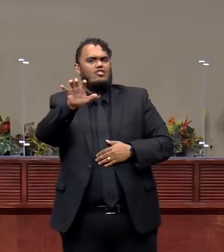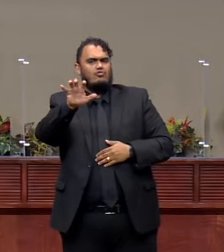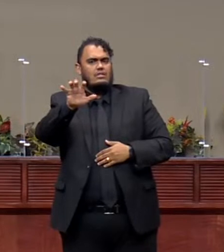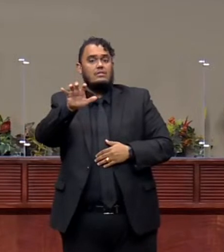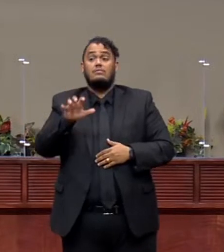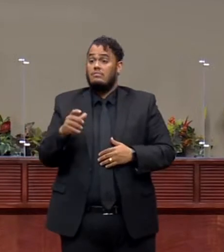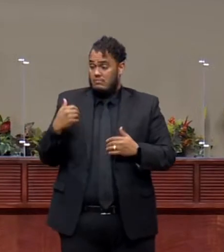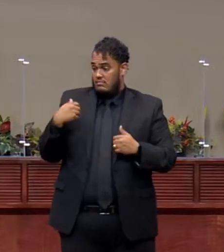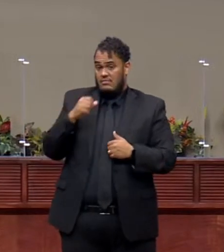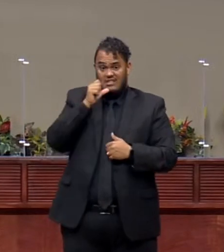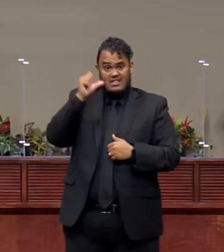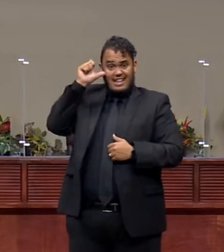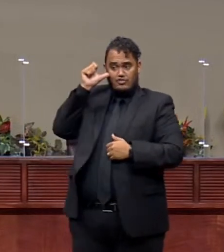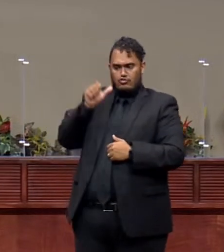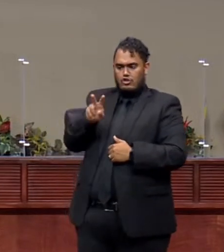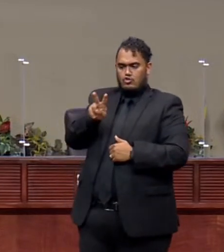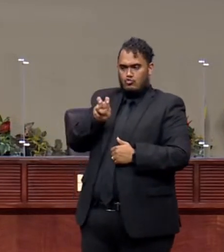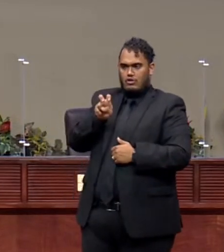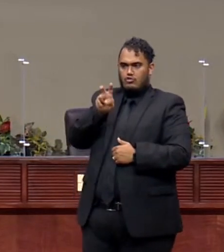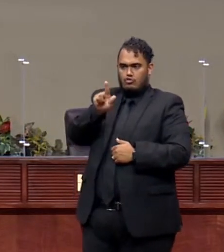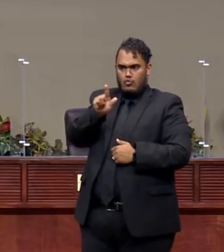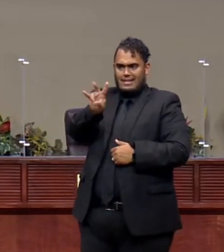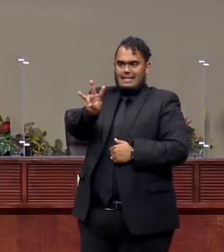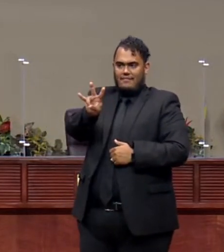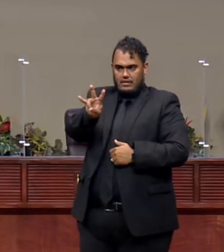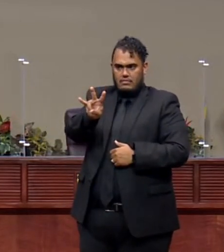reported through the Department of Health.